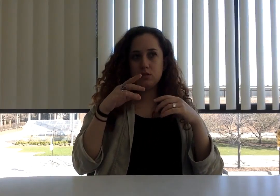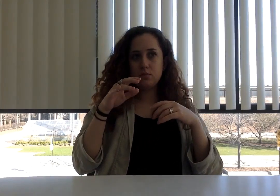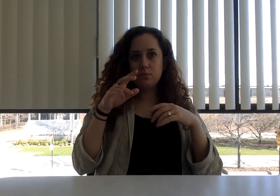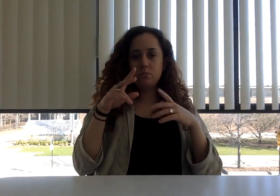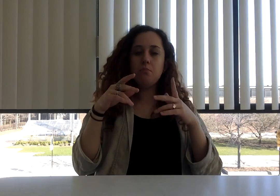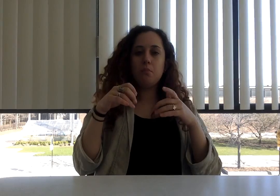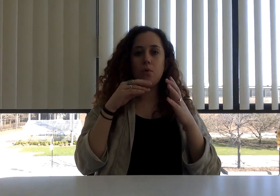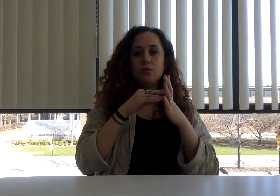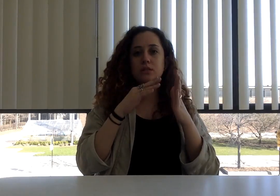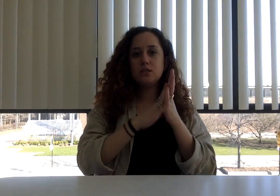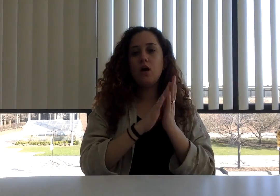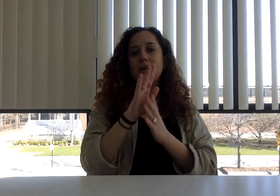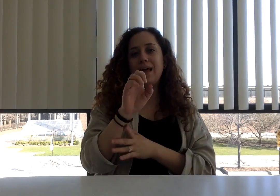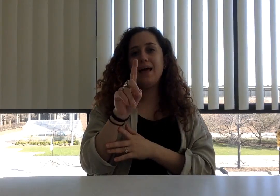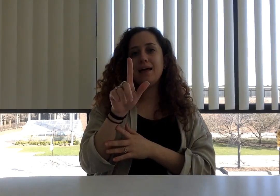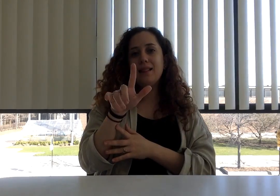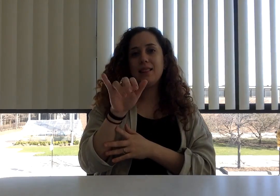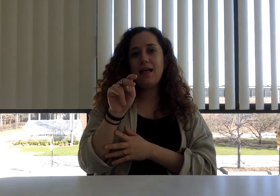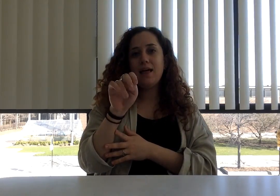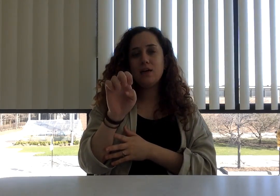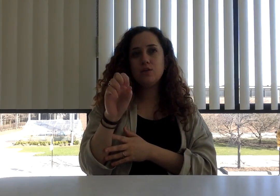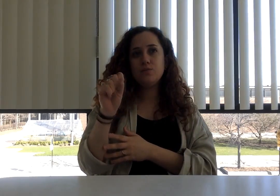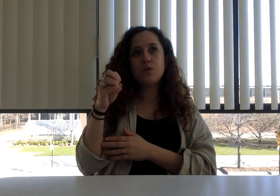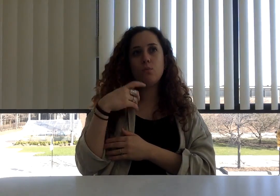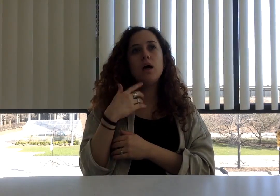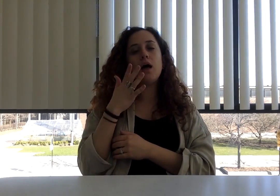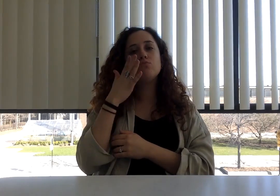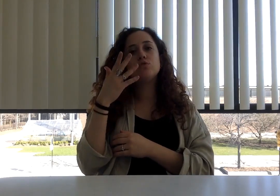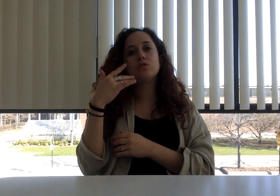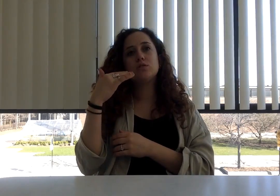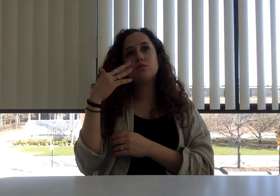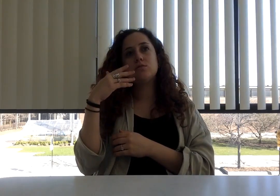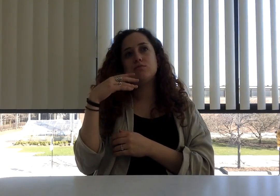So I'll just scroll through and then wait to see if there are any questions.